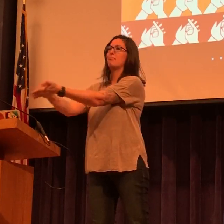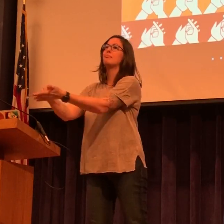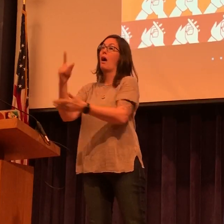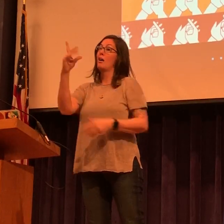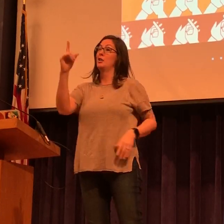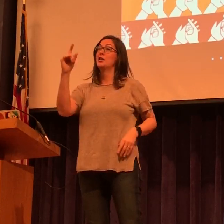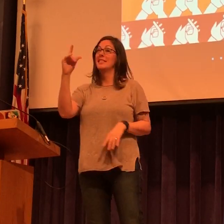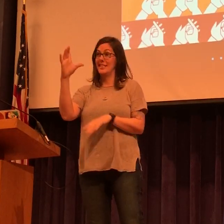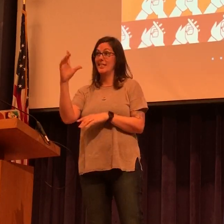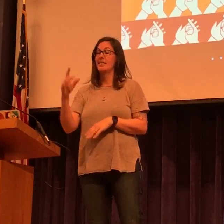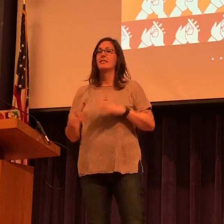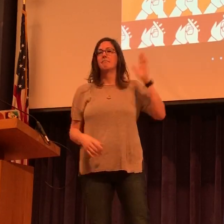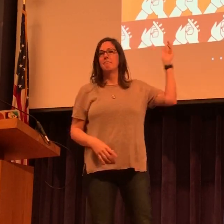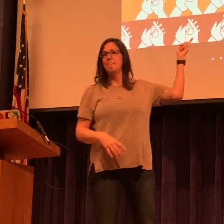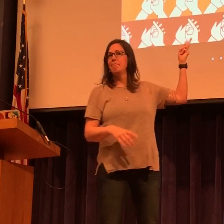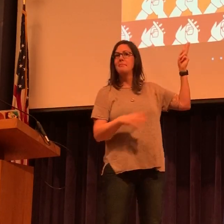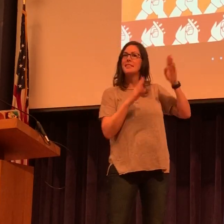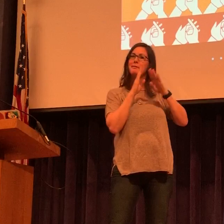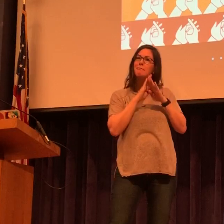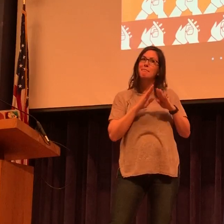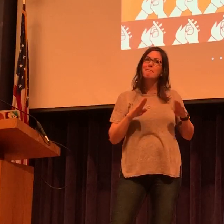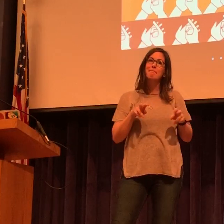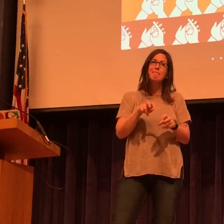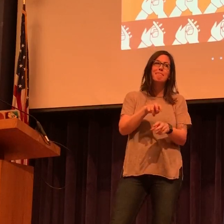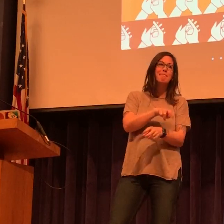deal more research on American Sign Language.